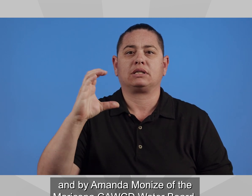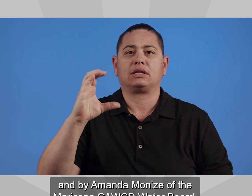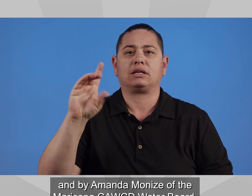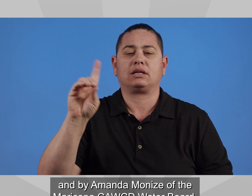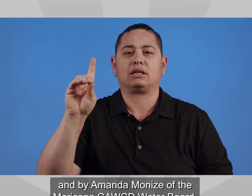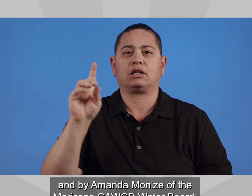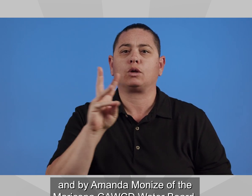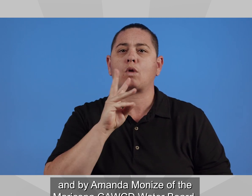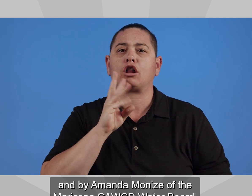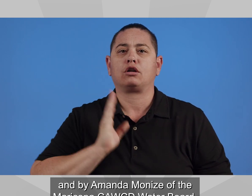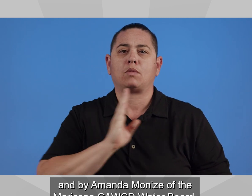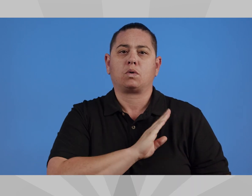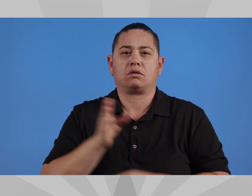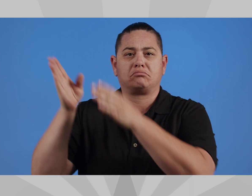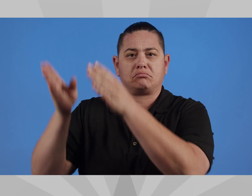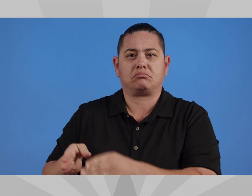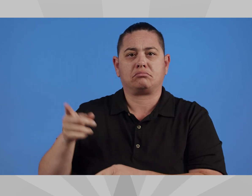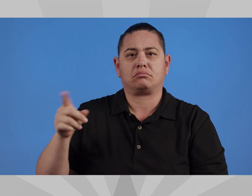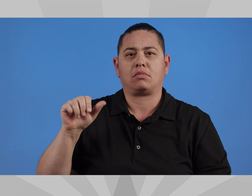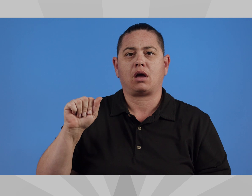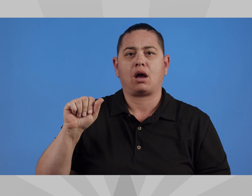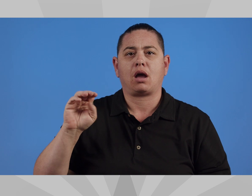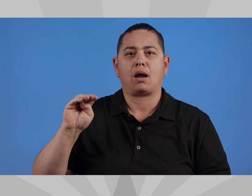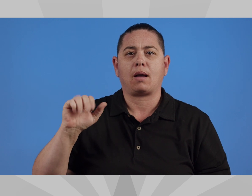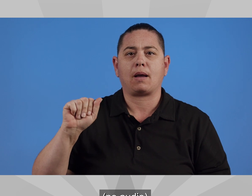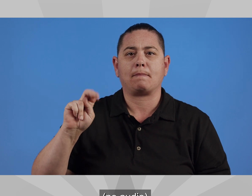Maricopa CAWCD Water Board.